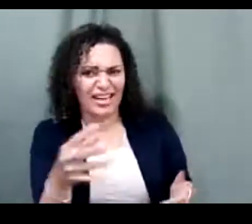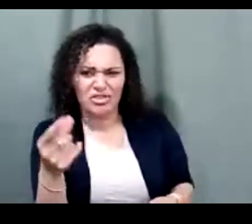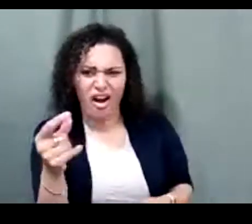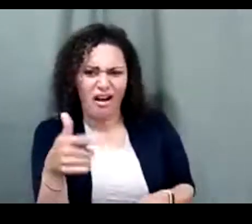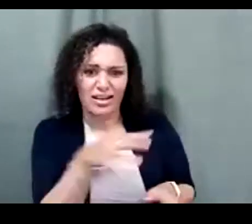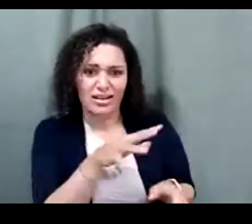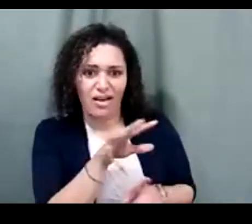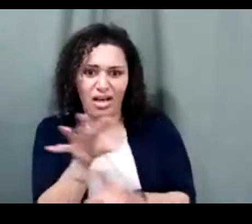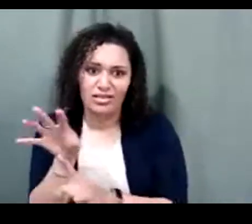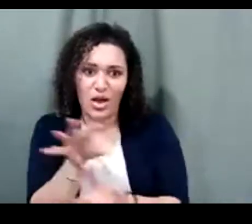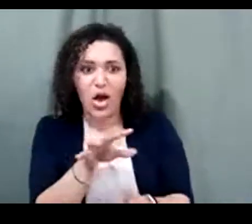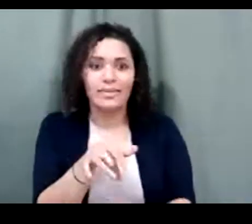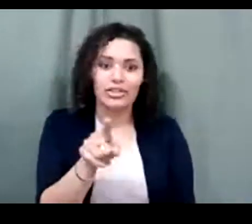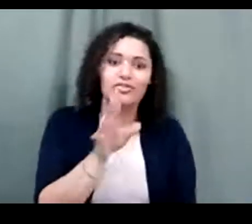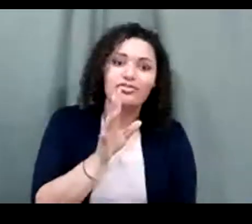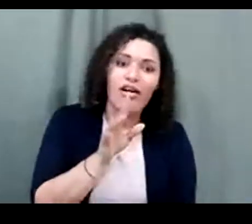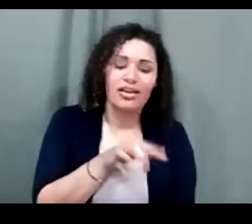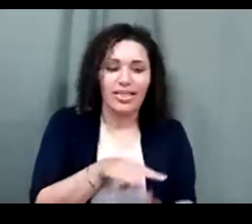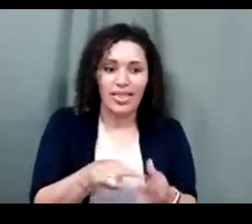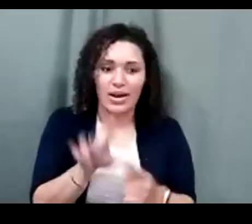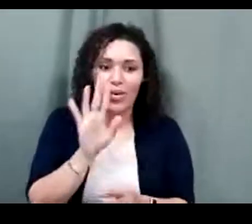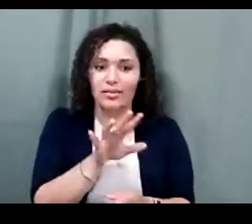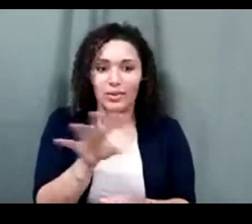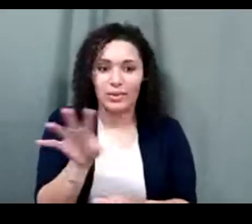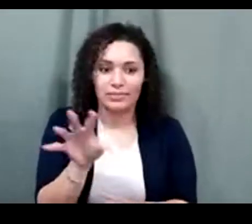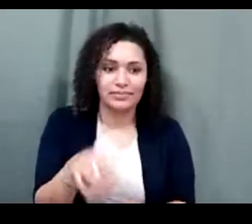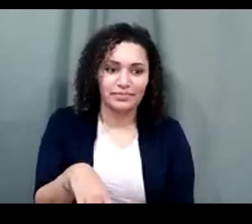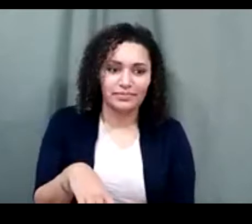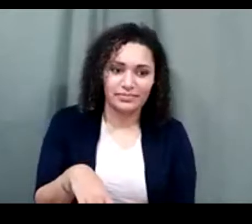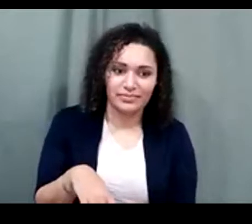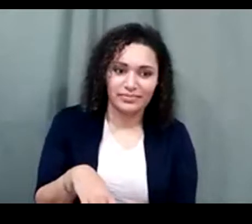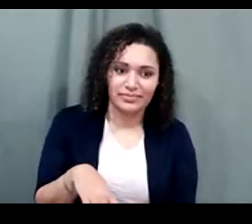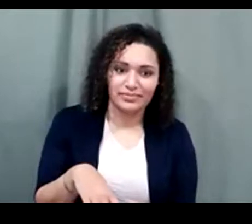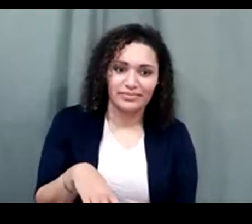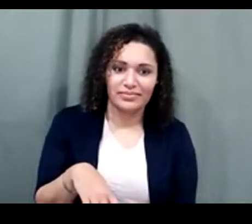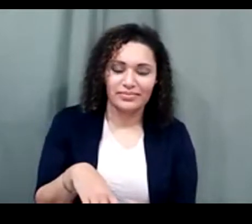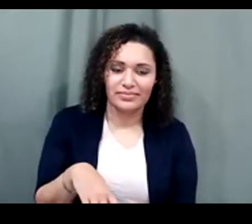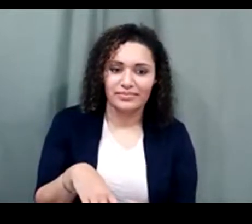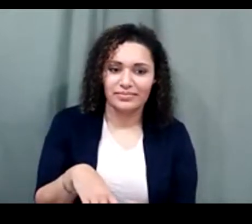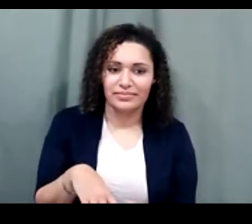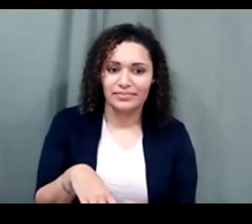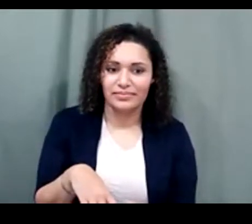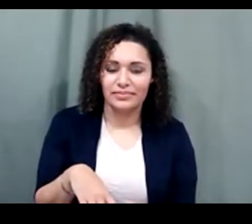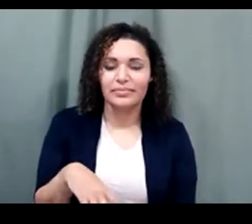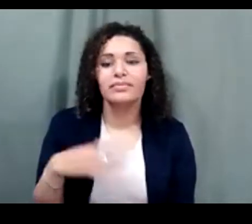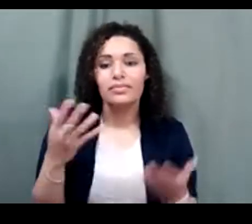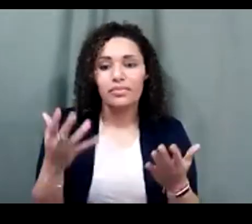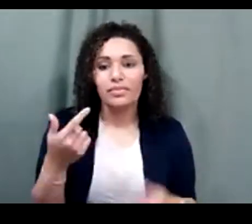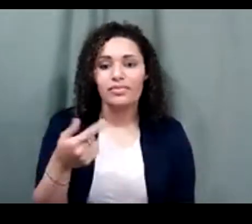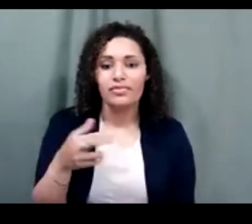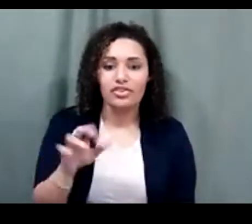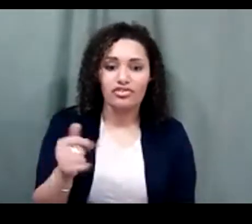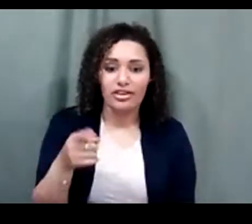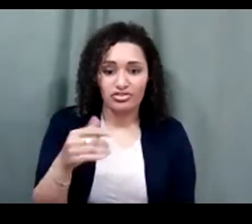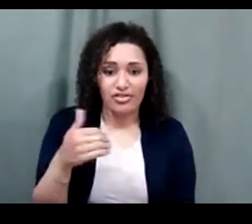weird. There you go. You talk and it won't follow me so much. Okay. All right. There you go. So Greg, you're having the